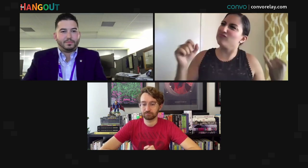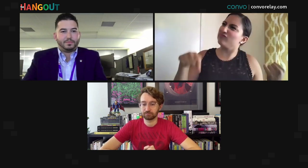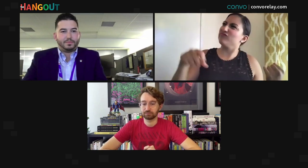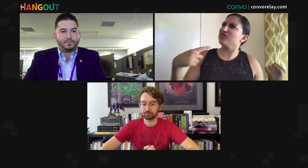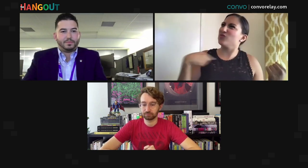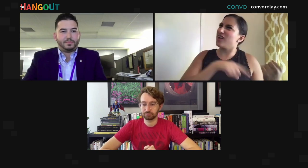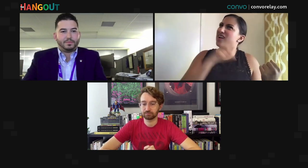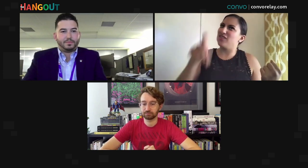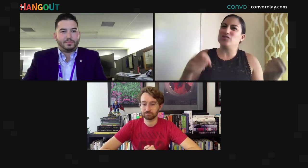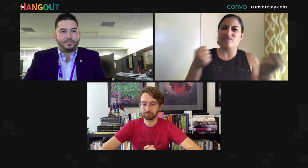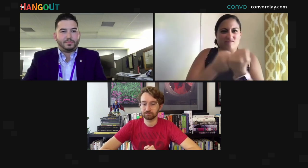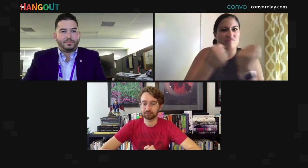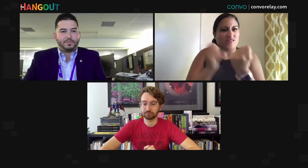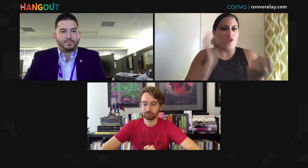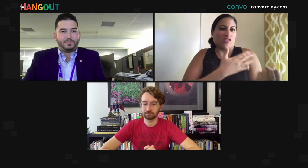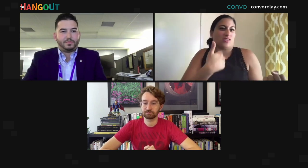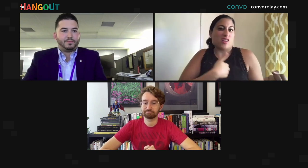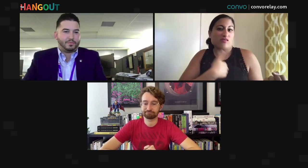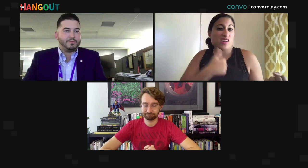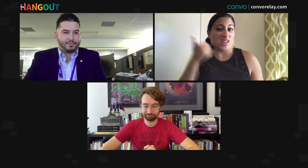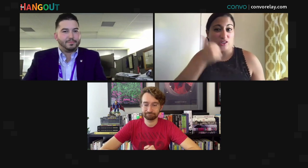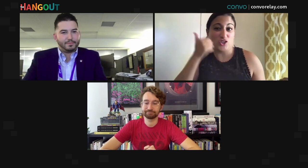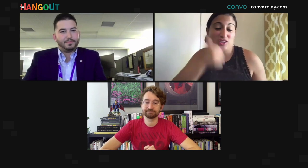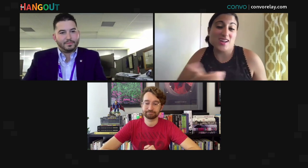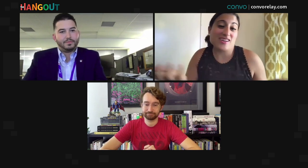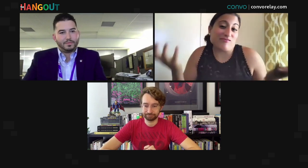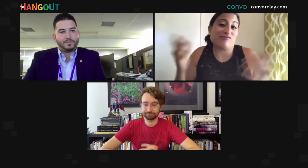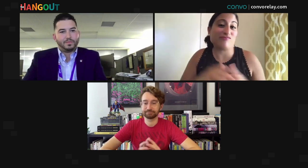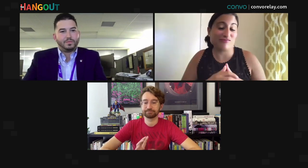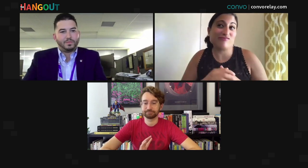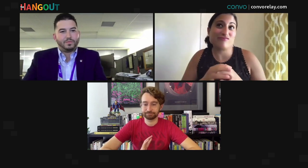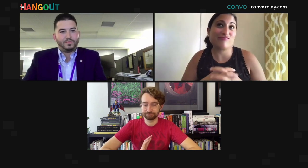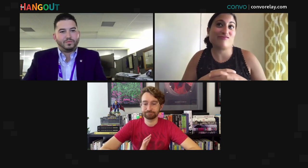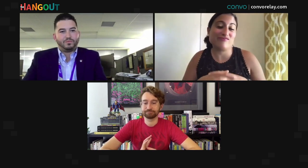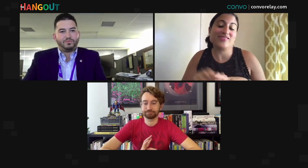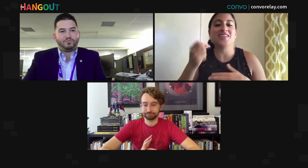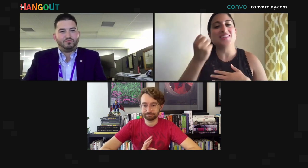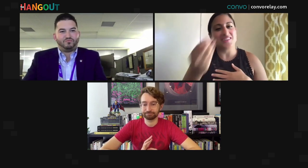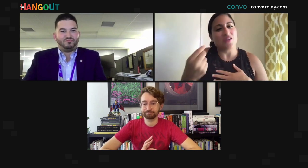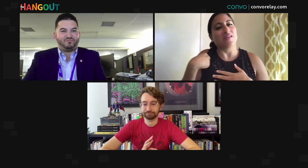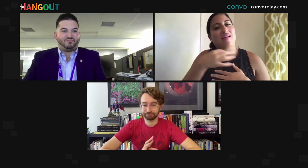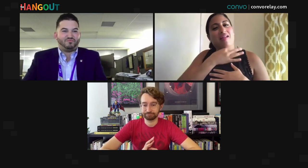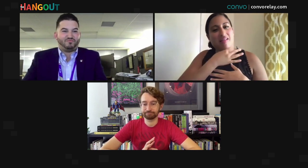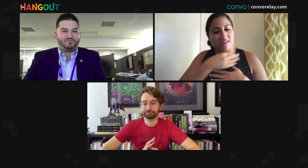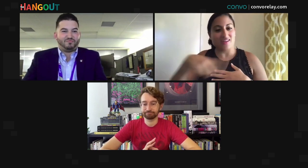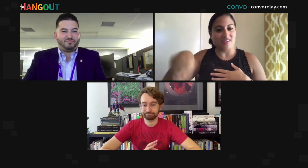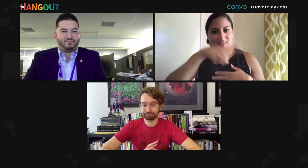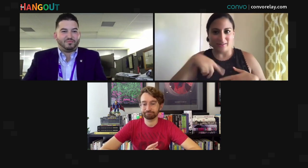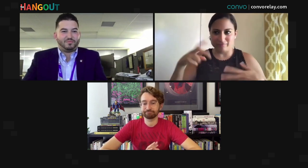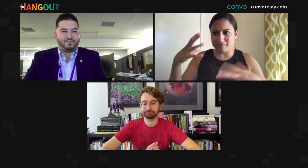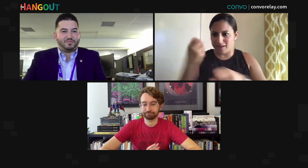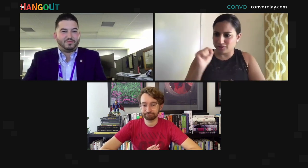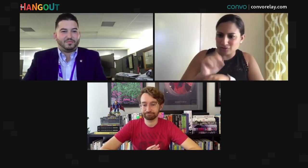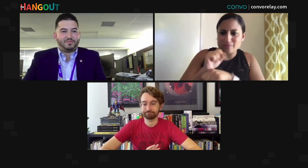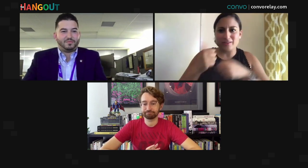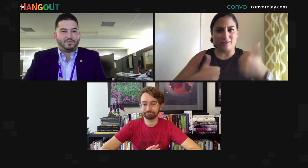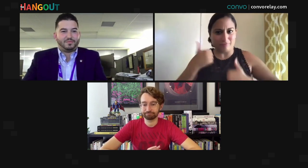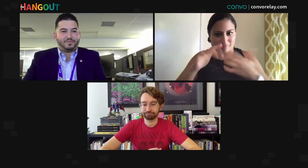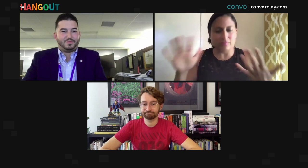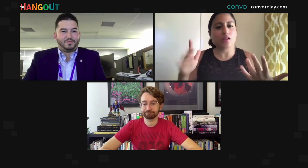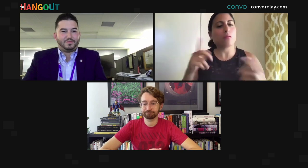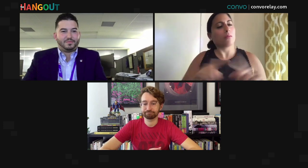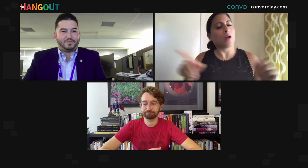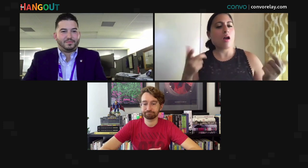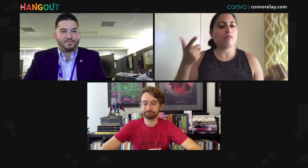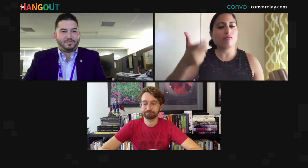Because we have other things in place, but ultimately we do still have to fight this battle every day.